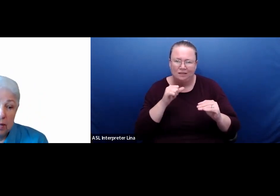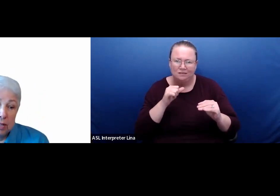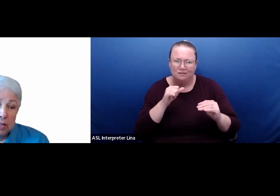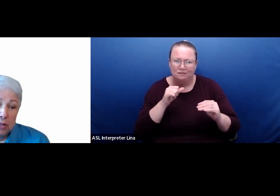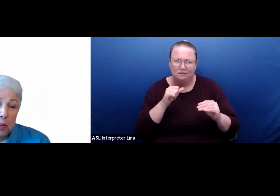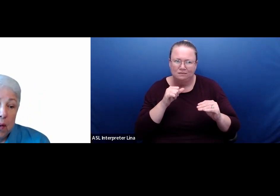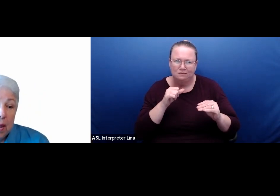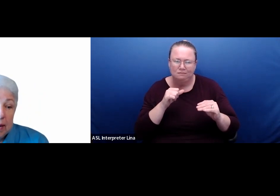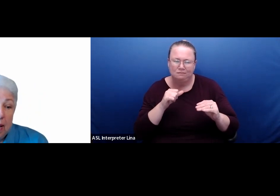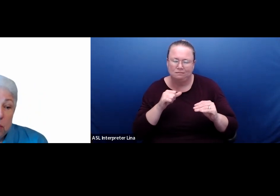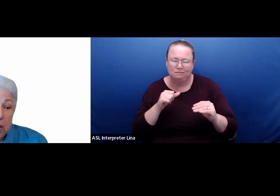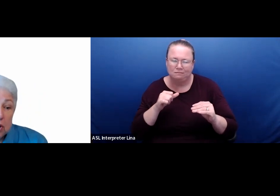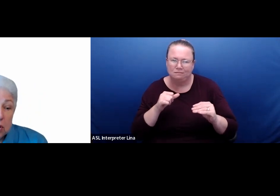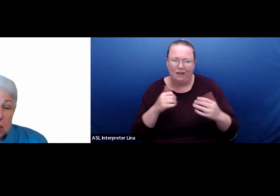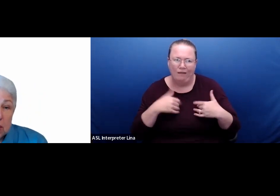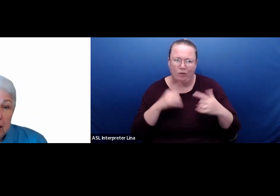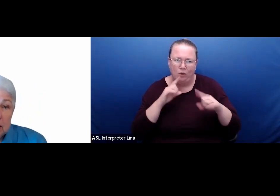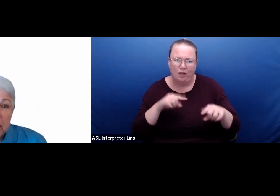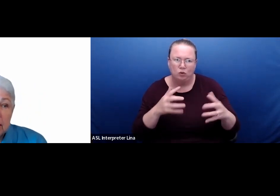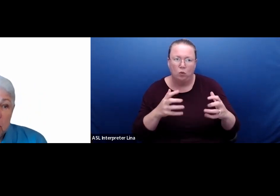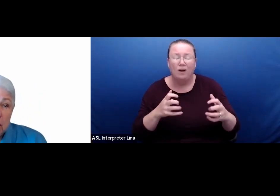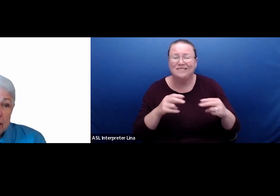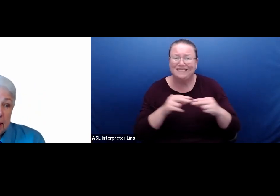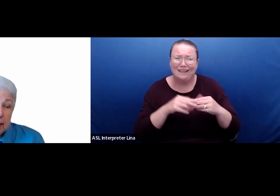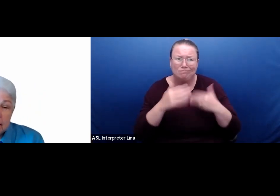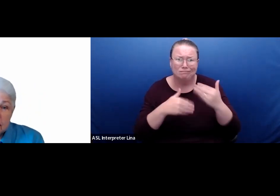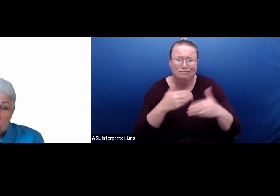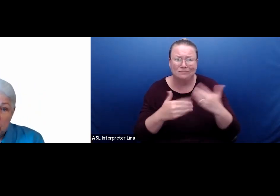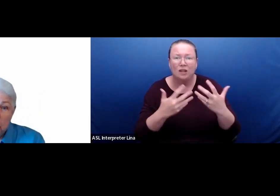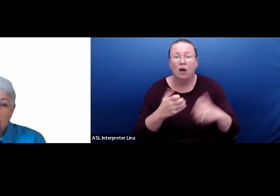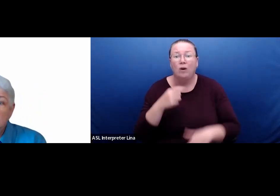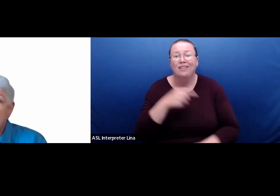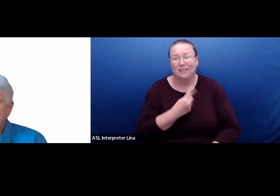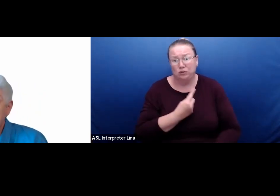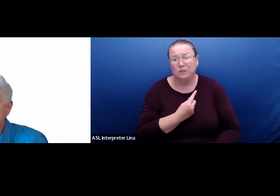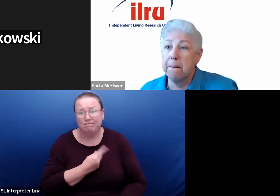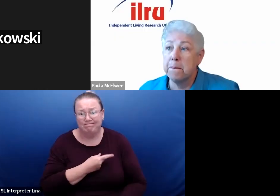you wanted to do. And I rushed those slides because I wanted to get to this one.